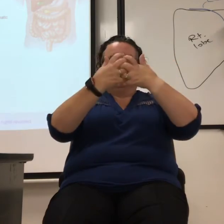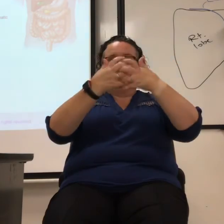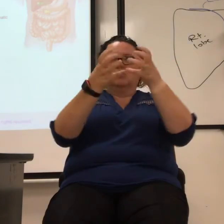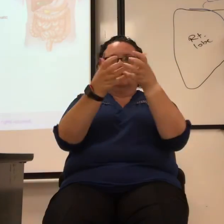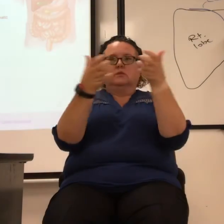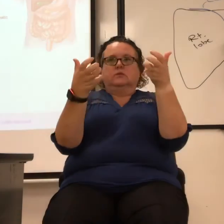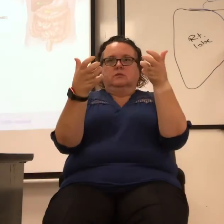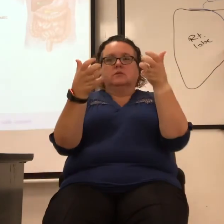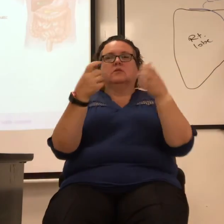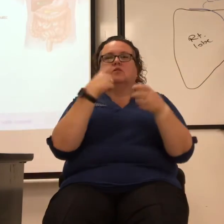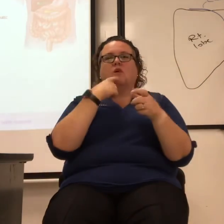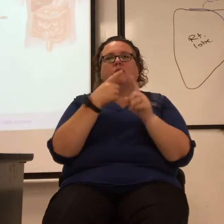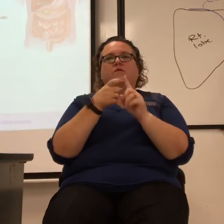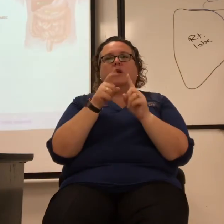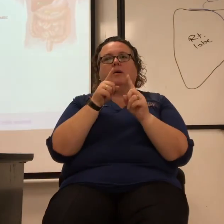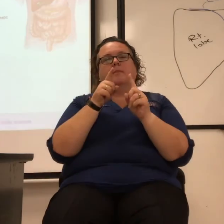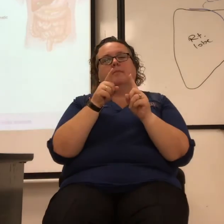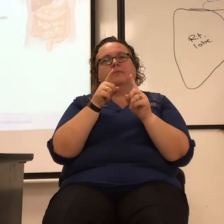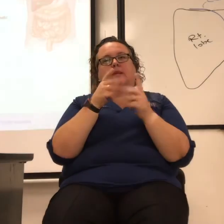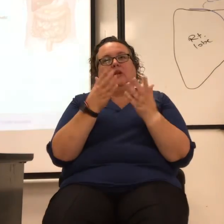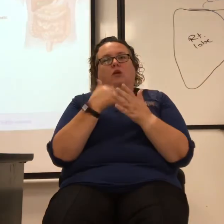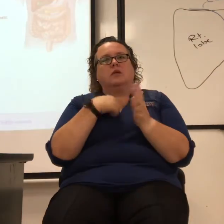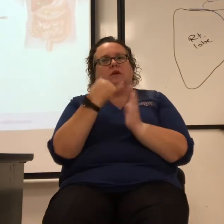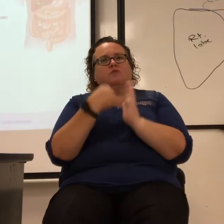Basically from here to here, as I've drawn it,